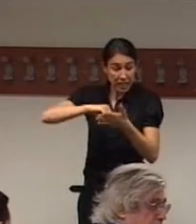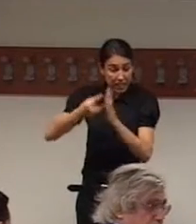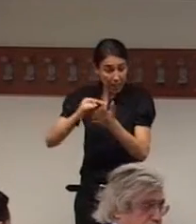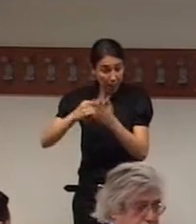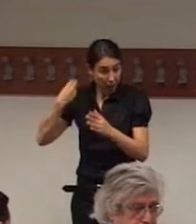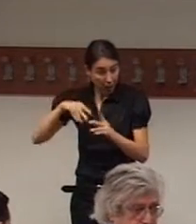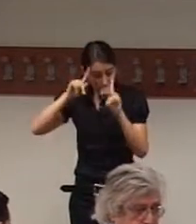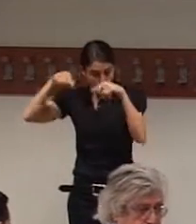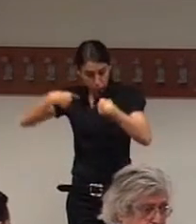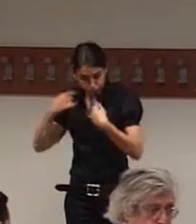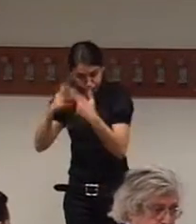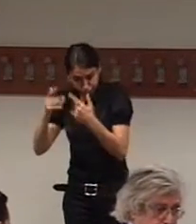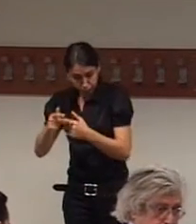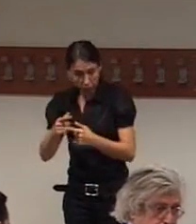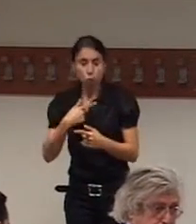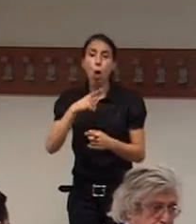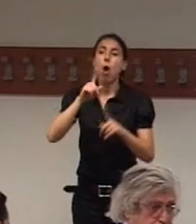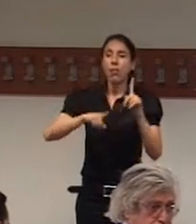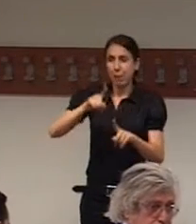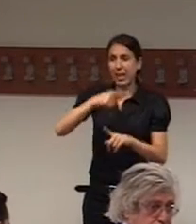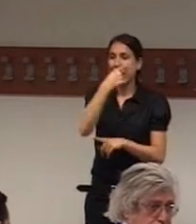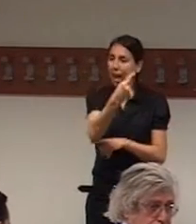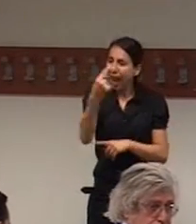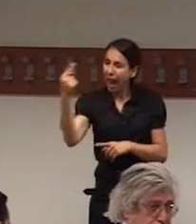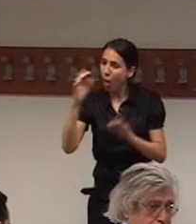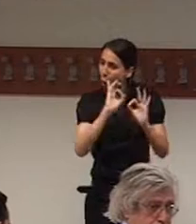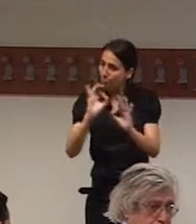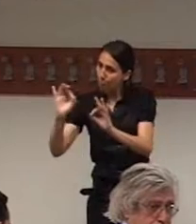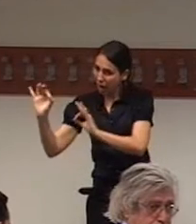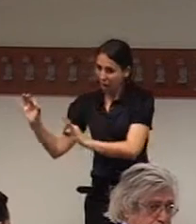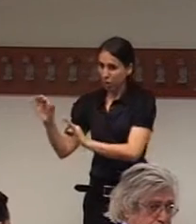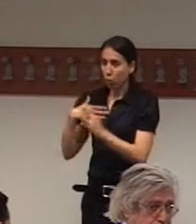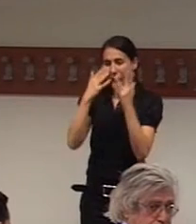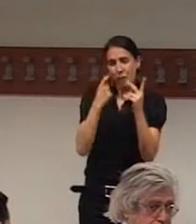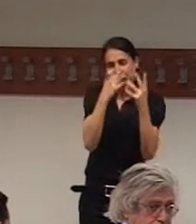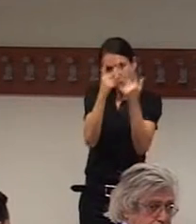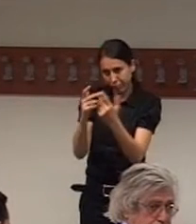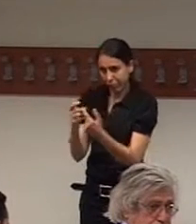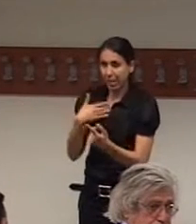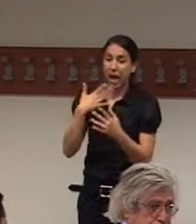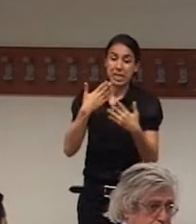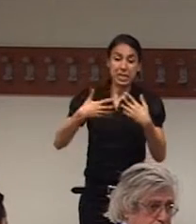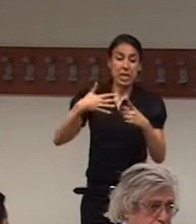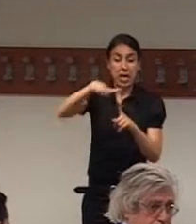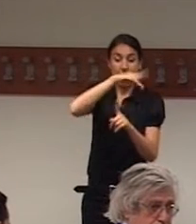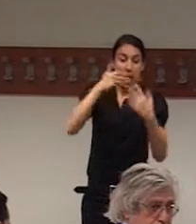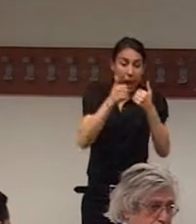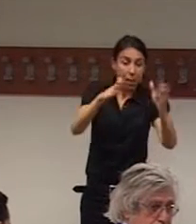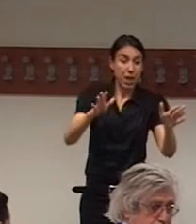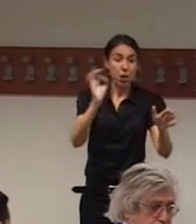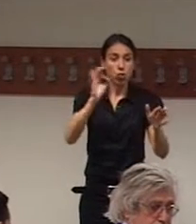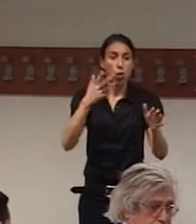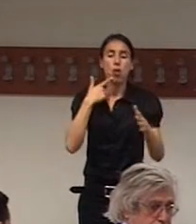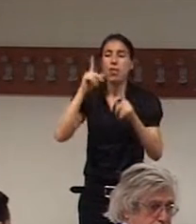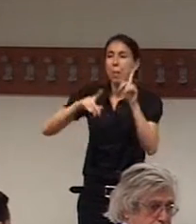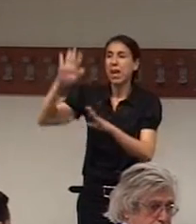atmospheric conditions? Once it's gauged, would that remain gauged? It depends. If it's an open, well, if it's outdoors,